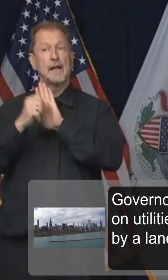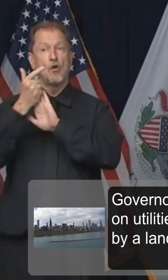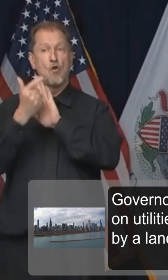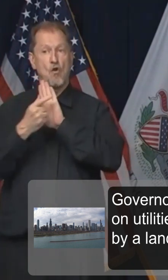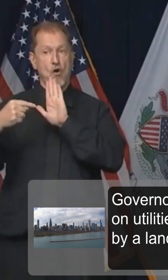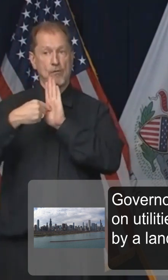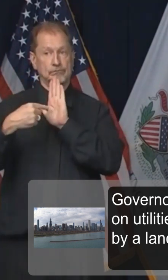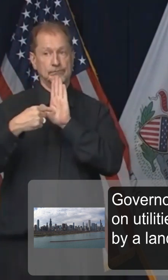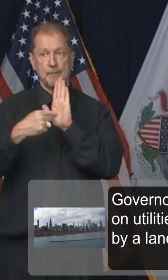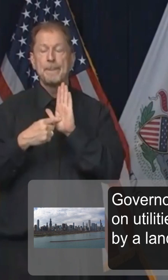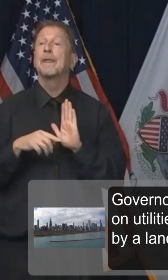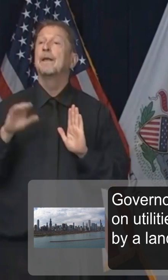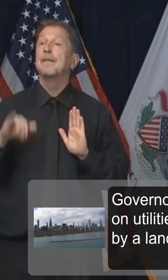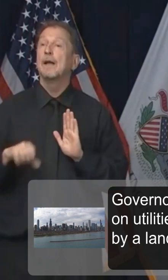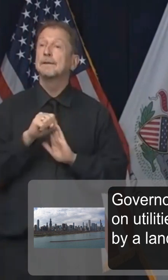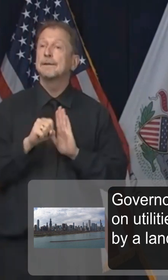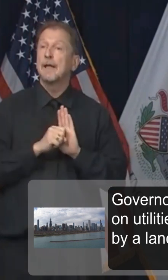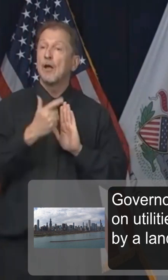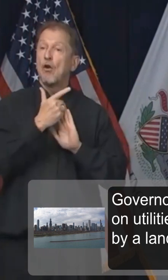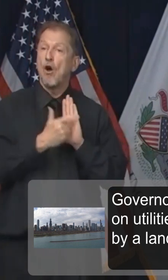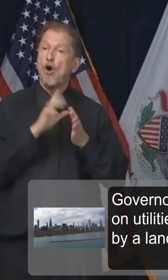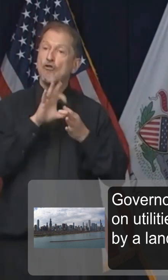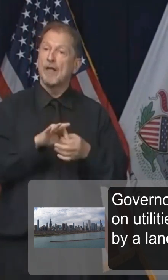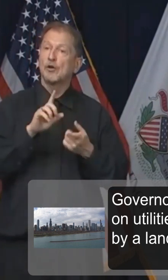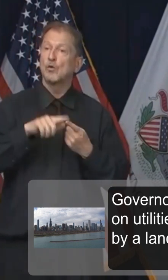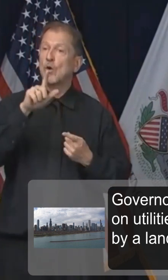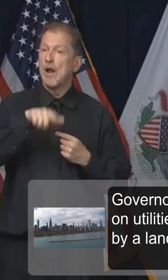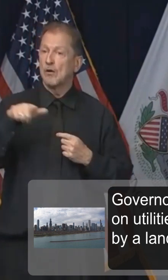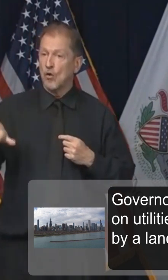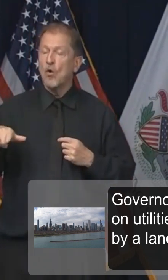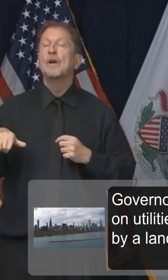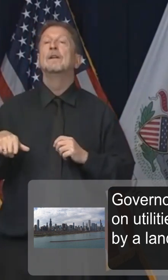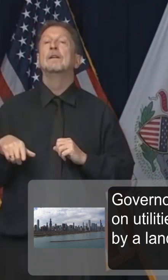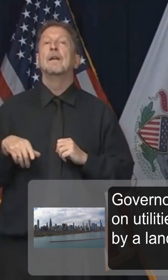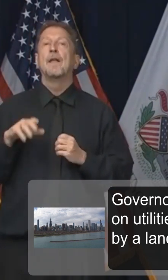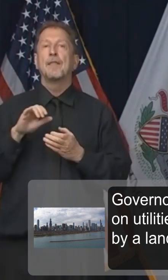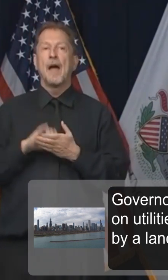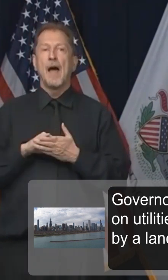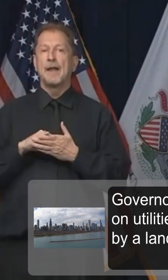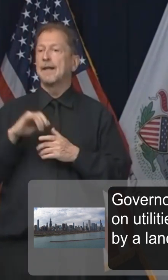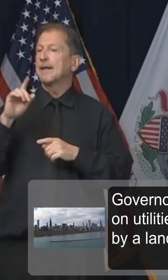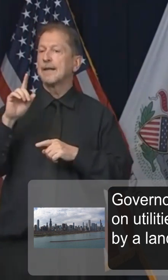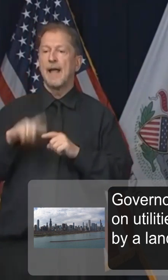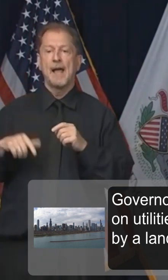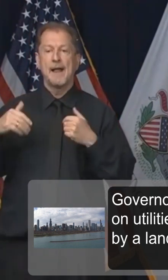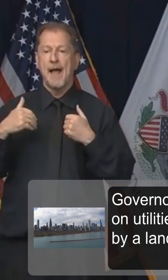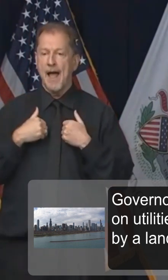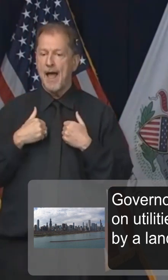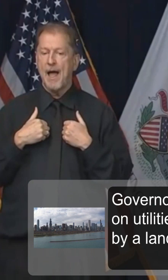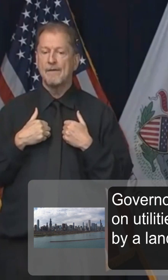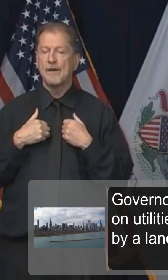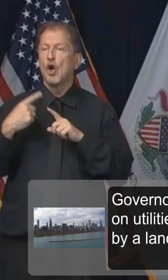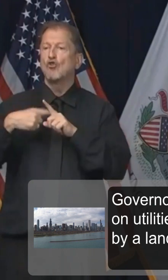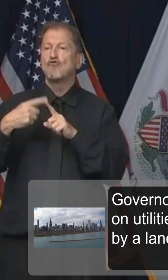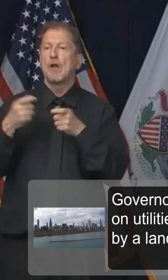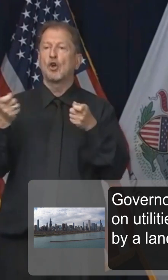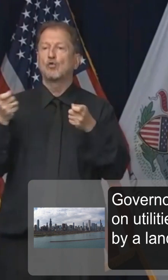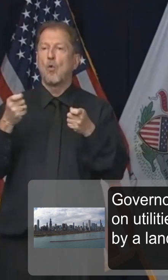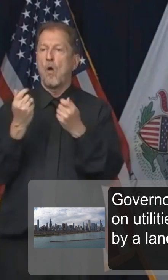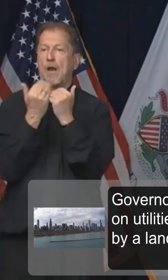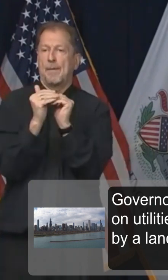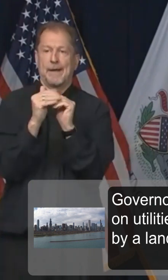Illinois that imposes a moratorium on rent control, and that state law can only be repealed by the